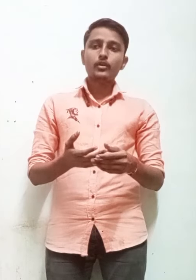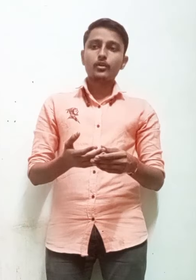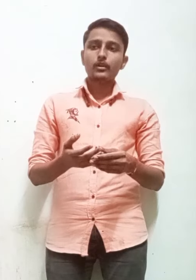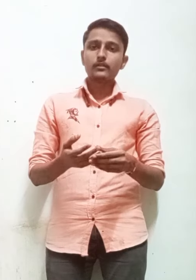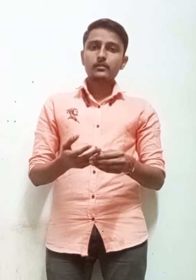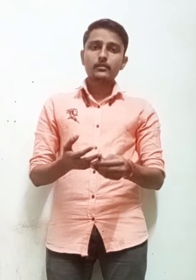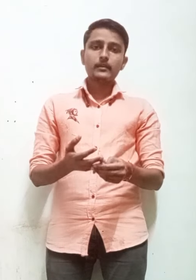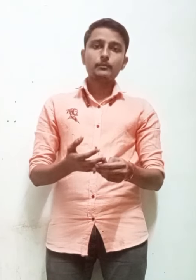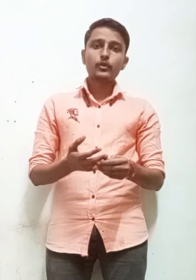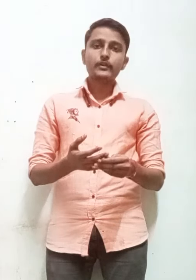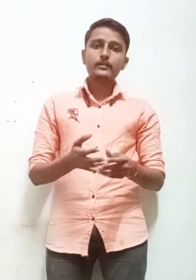or employee,